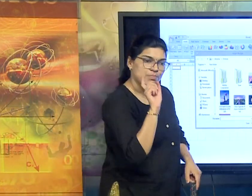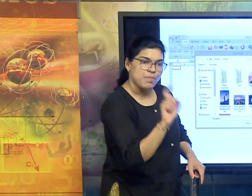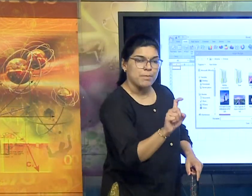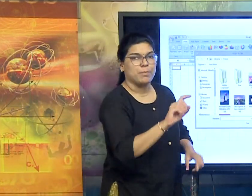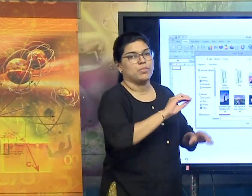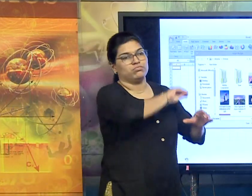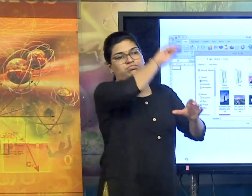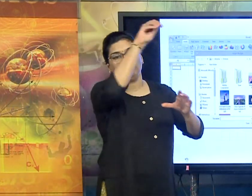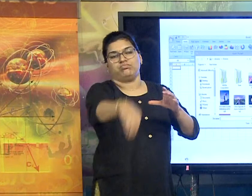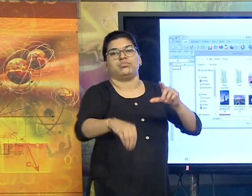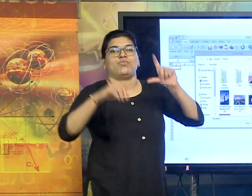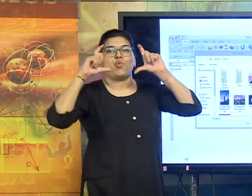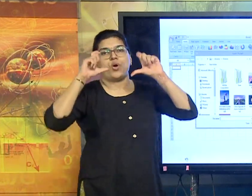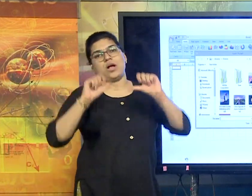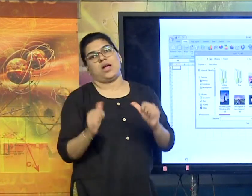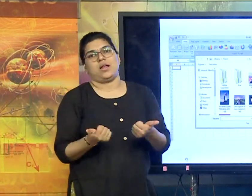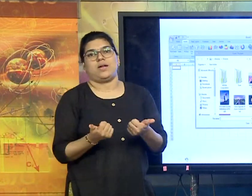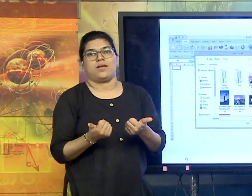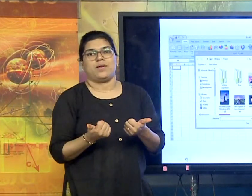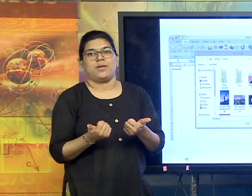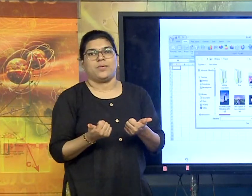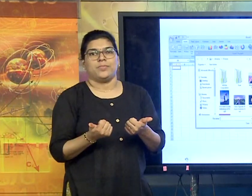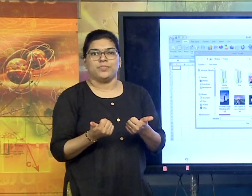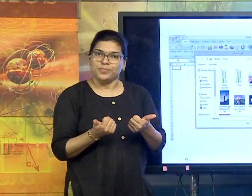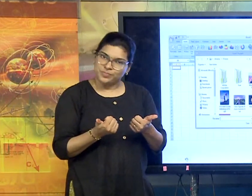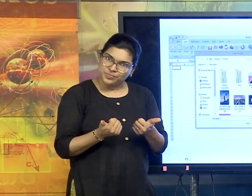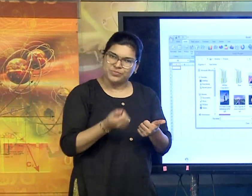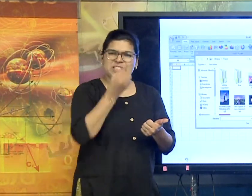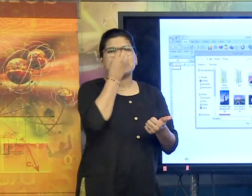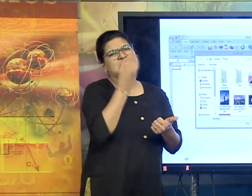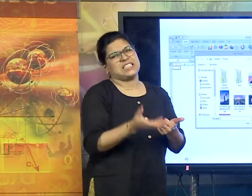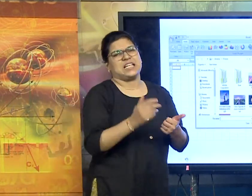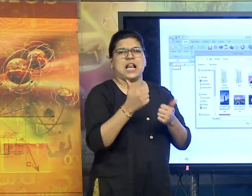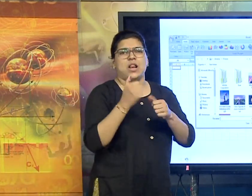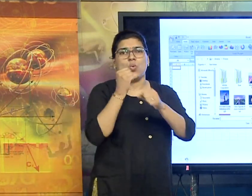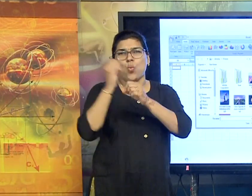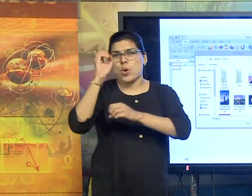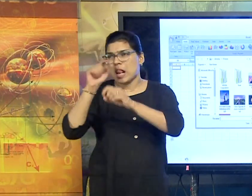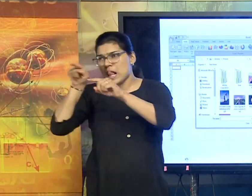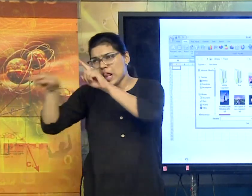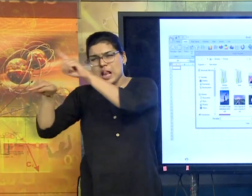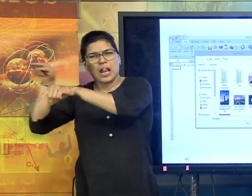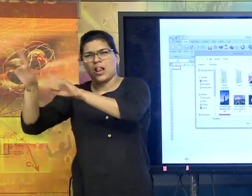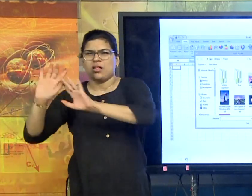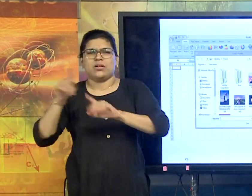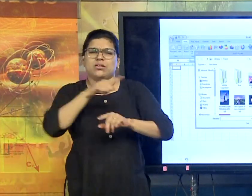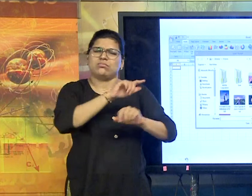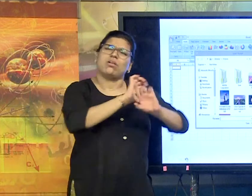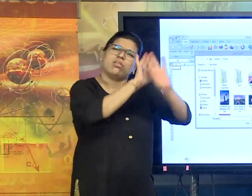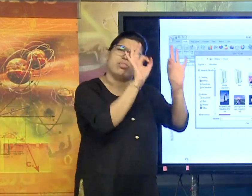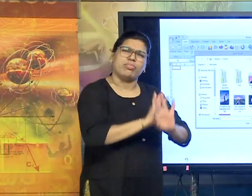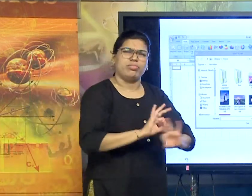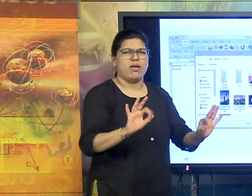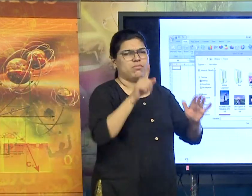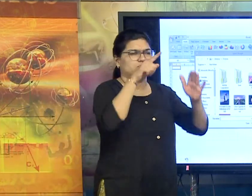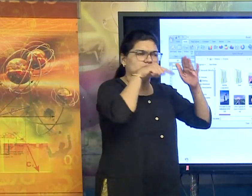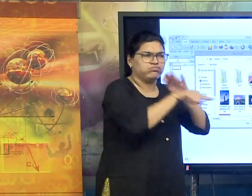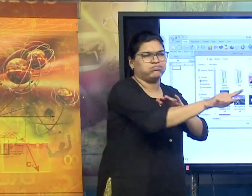shown here. After selecting that file, we have to choose that insert button. Every time you need not go